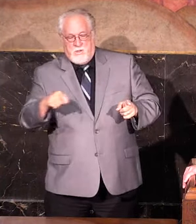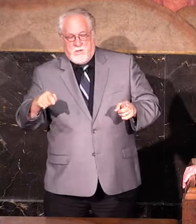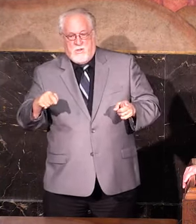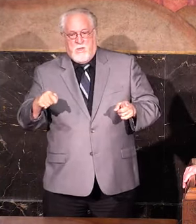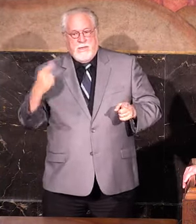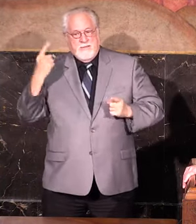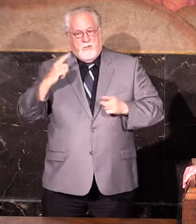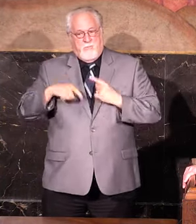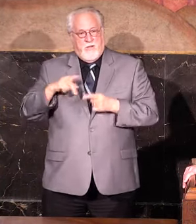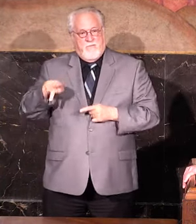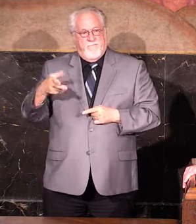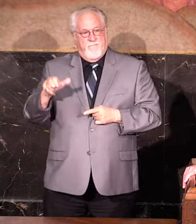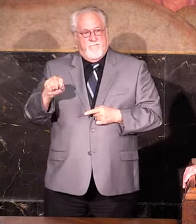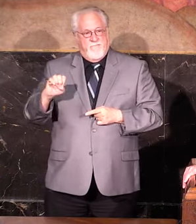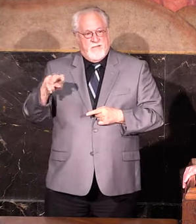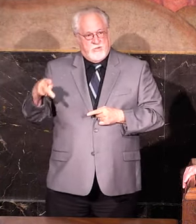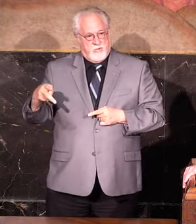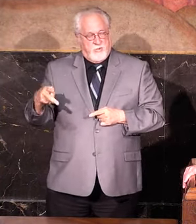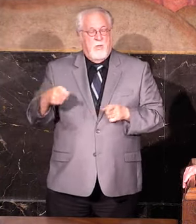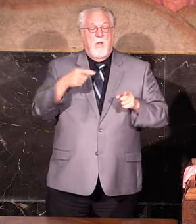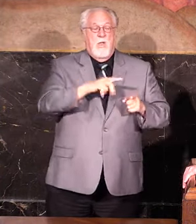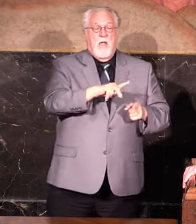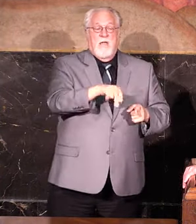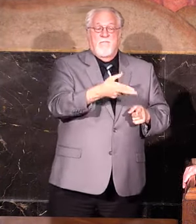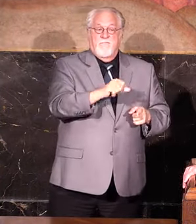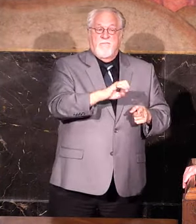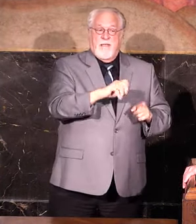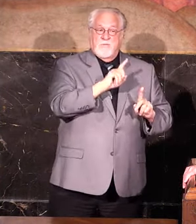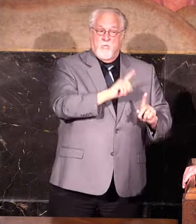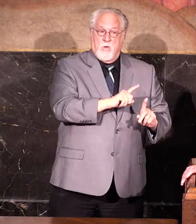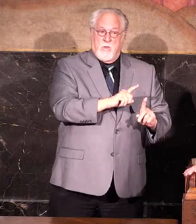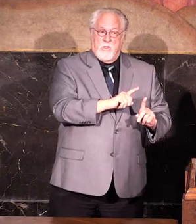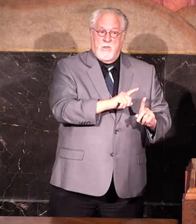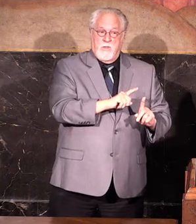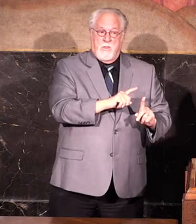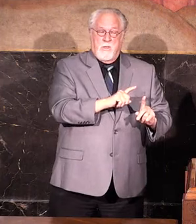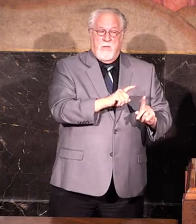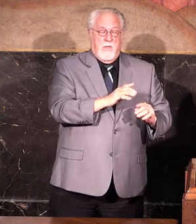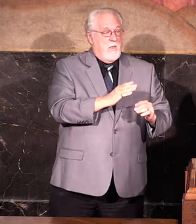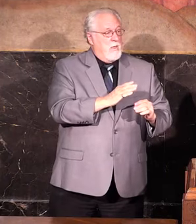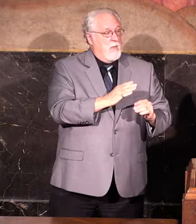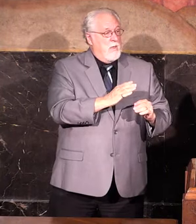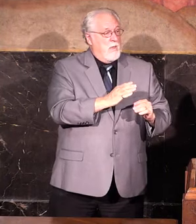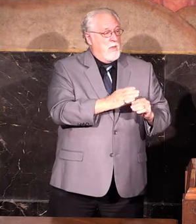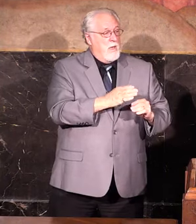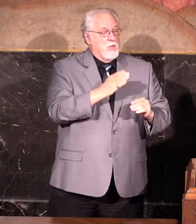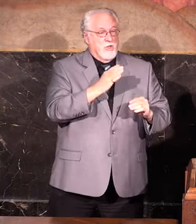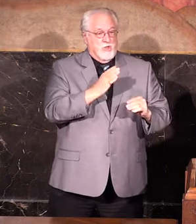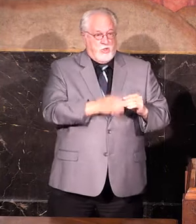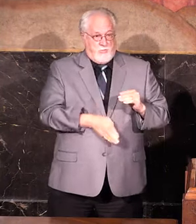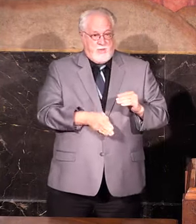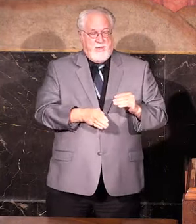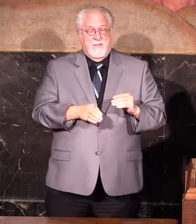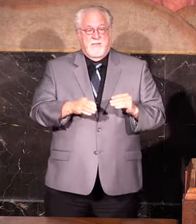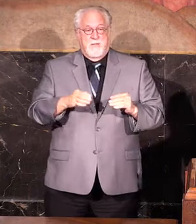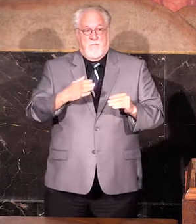2. You all know that phase 1 terminates on the order that I have in place next Friday, a week